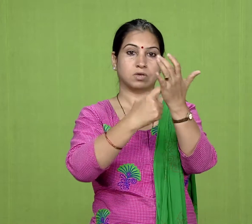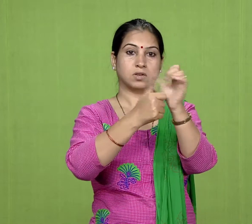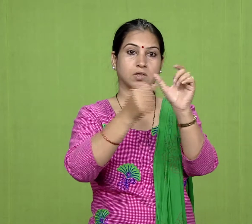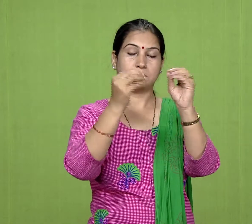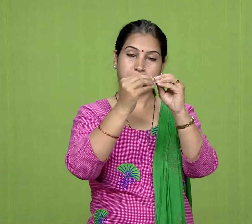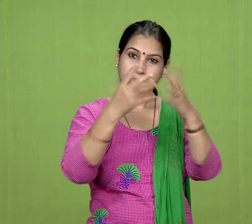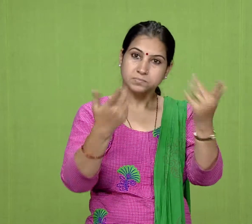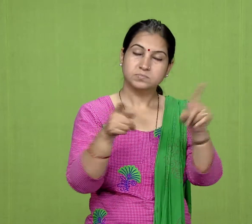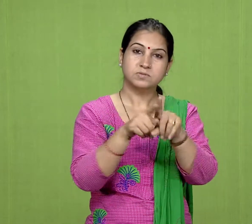silk.